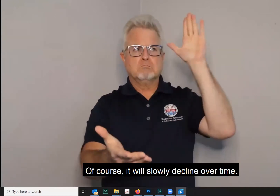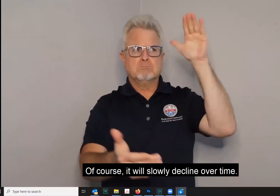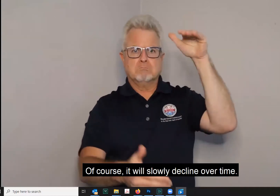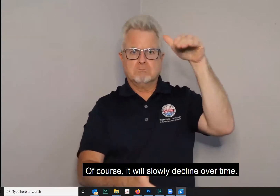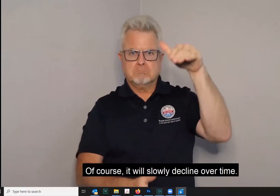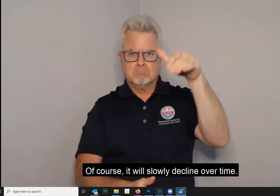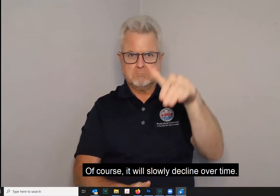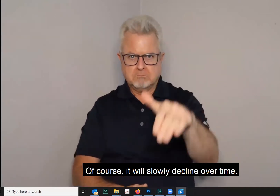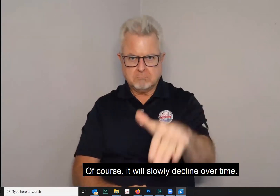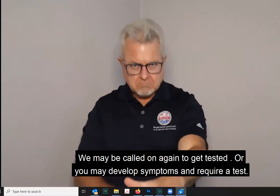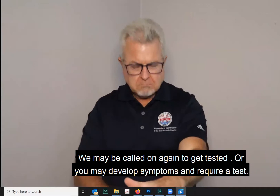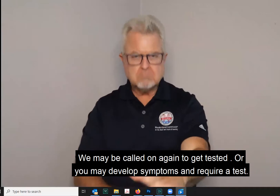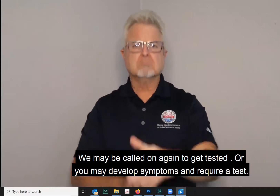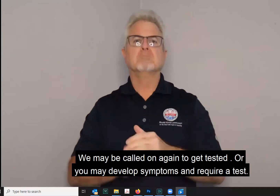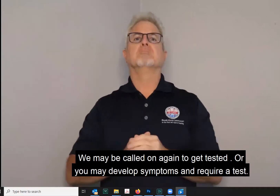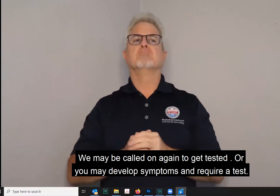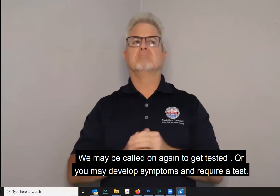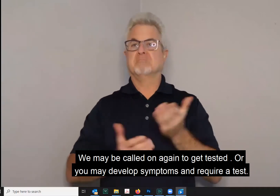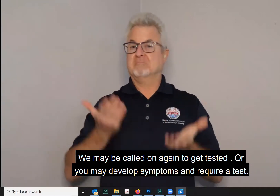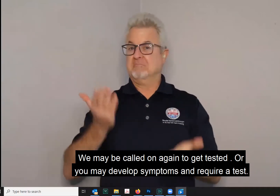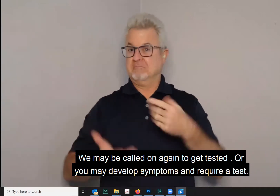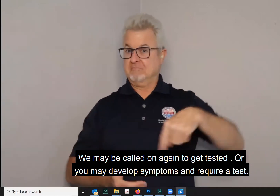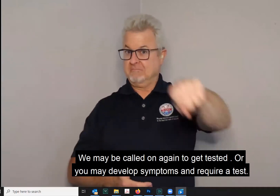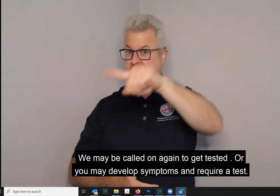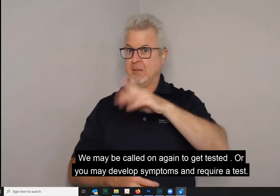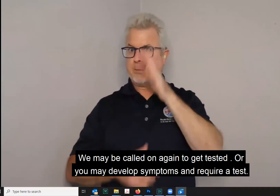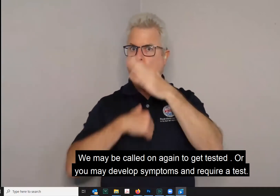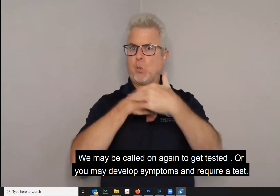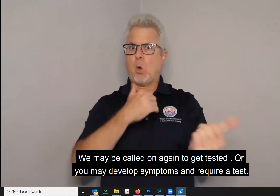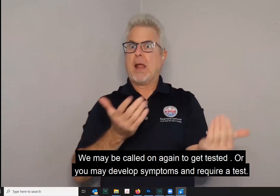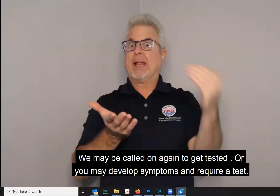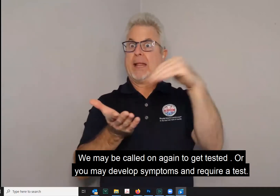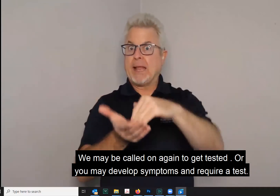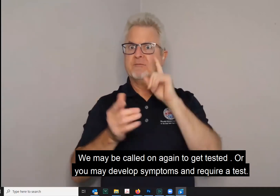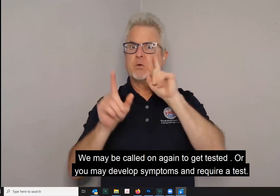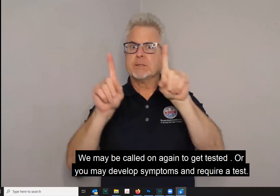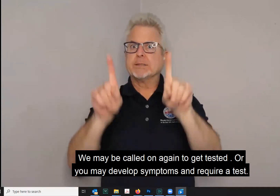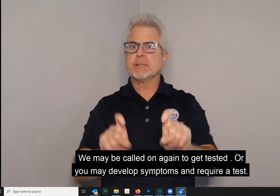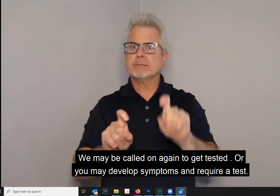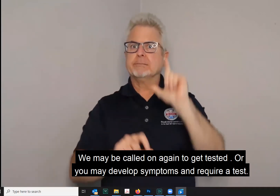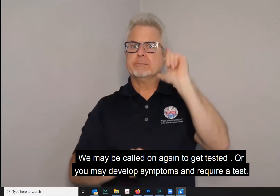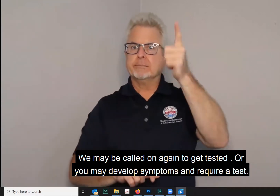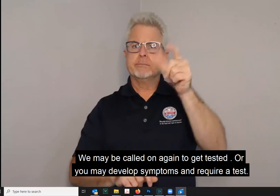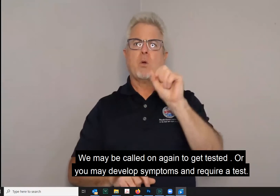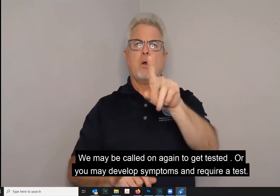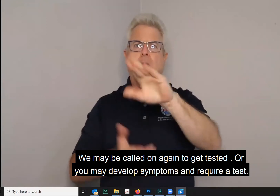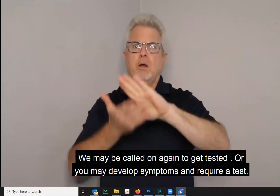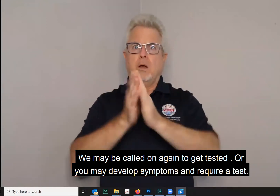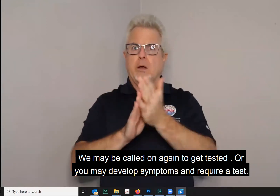a year, even two. Of course, it will slowly decline over time, but we may be called on again to get tested.